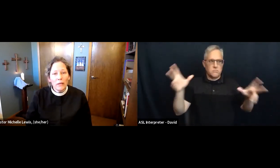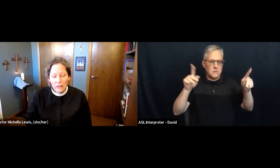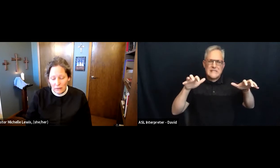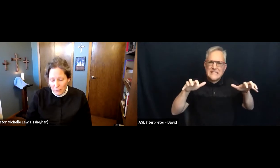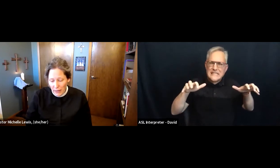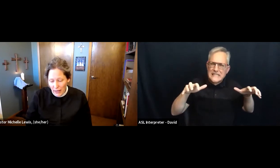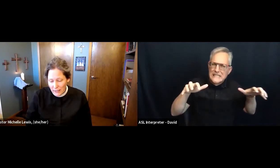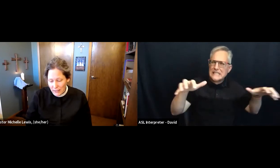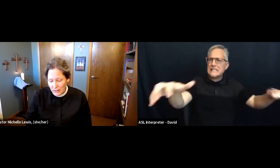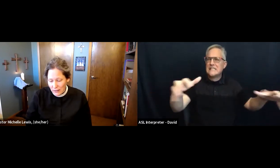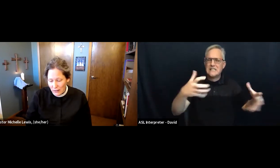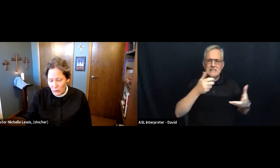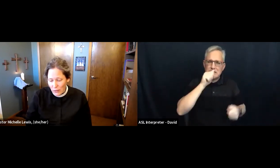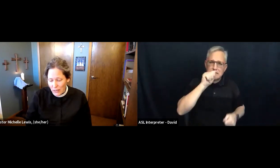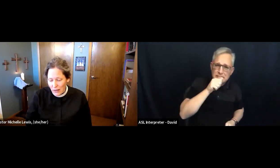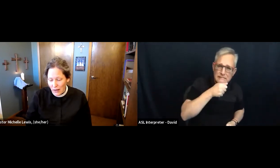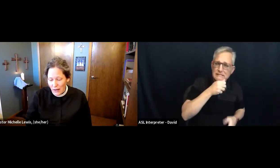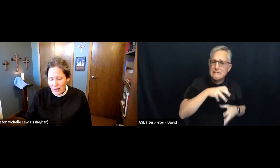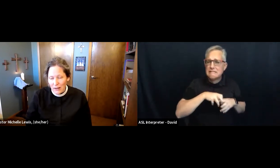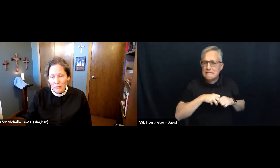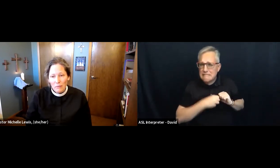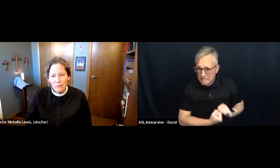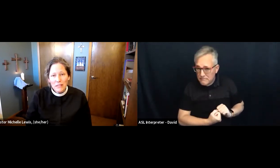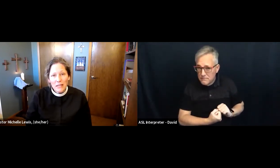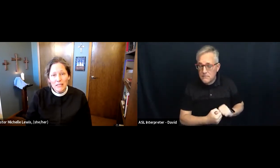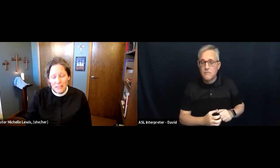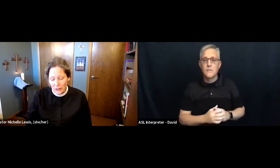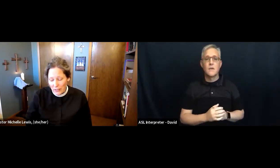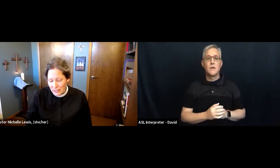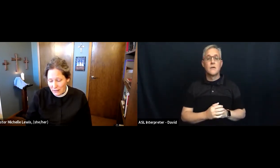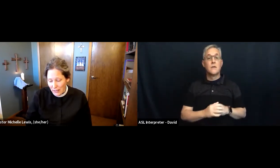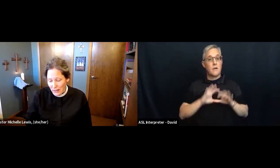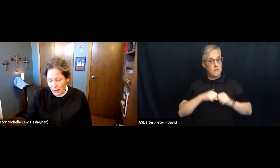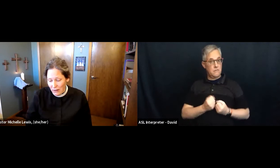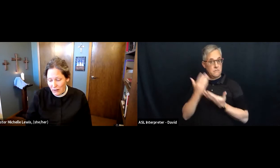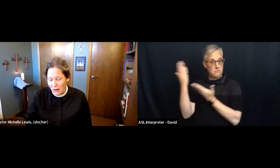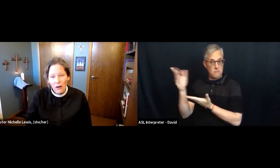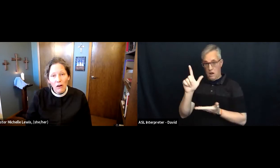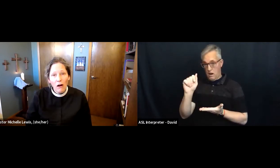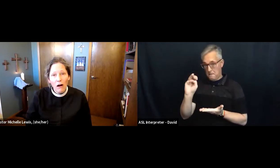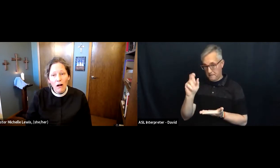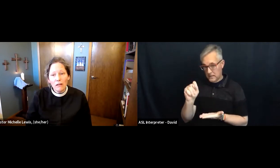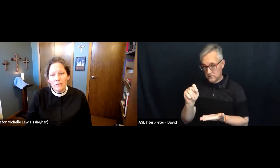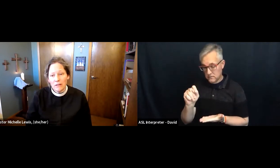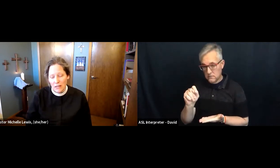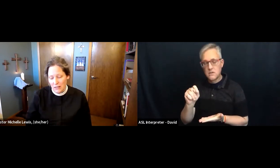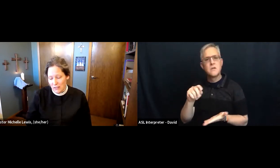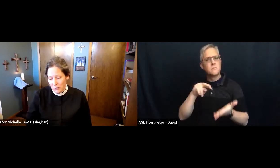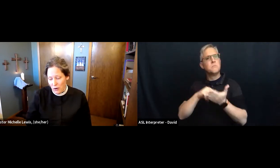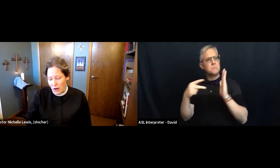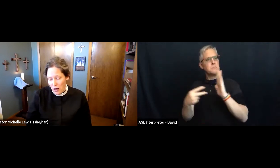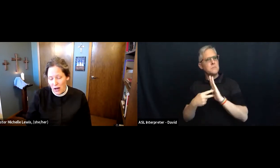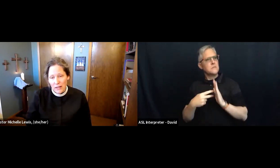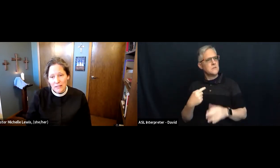When we lament, we take seriously all of the things